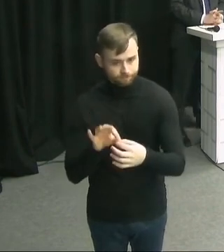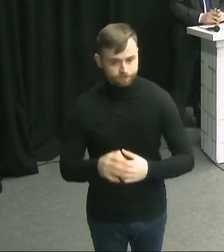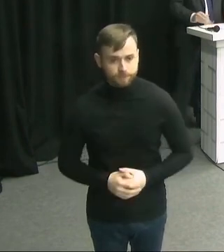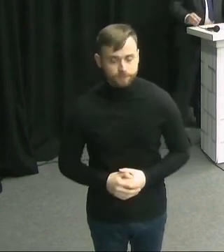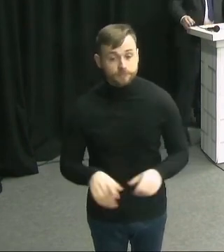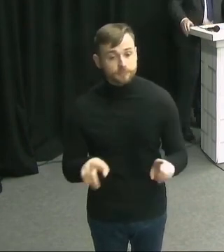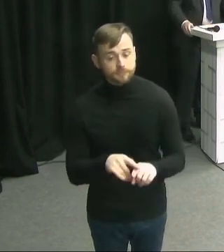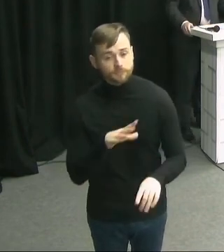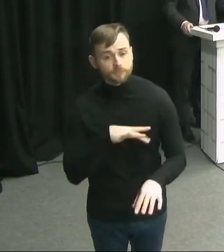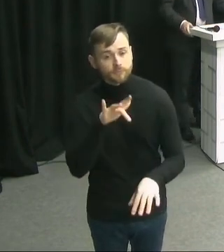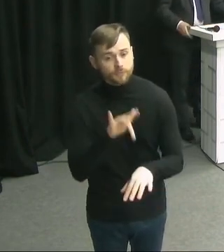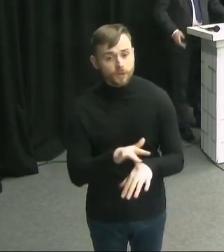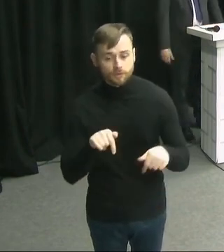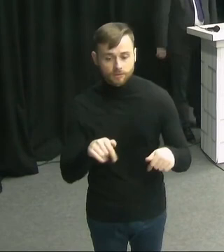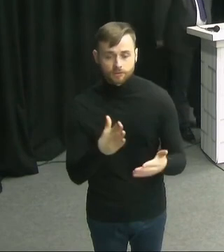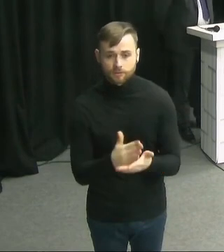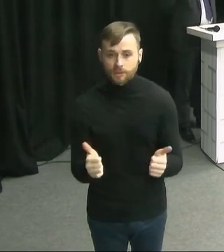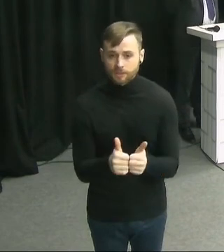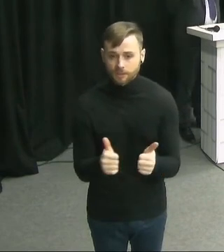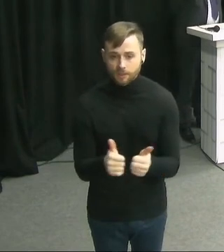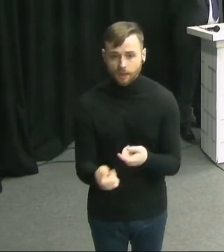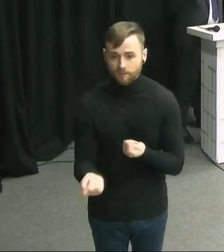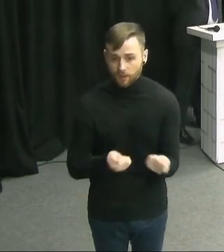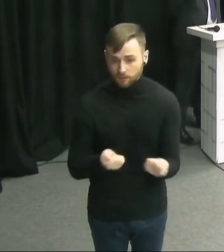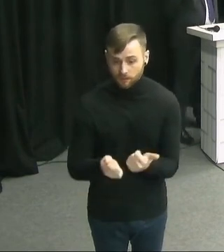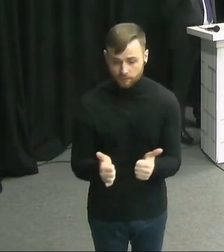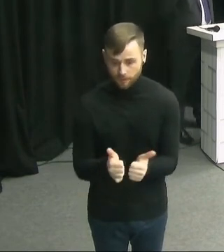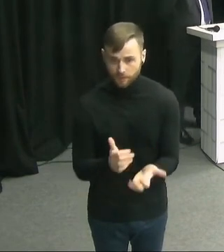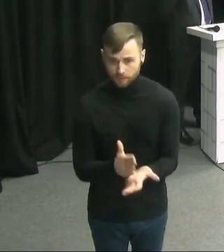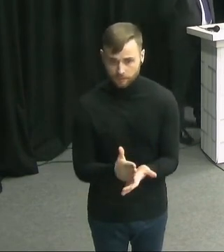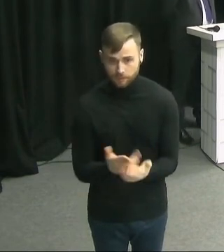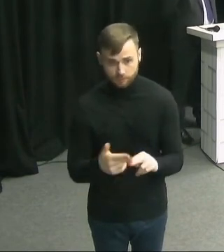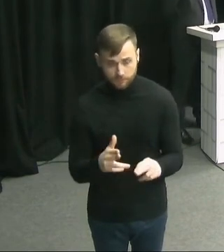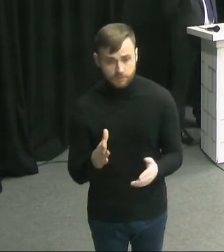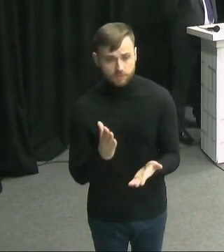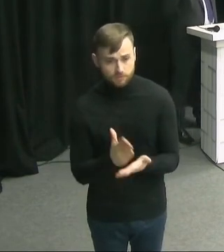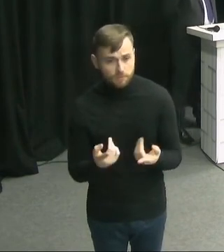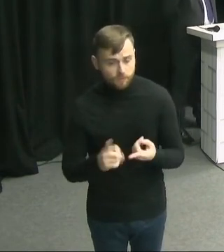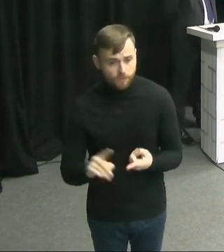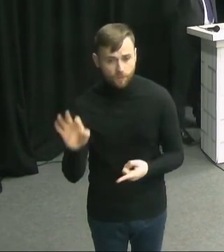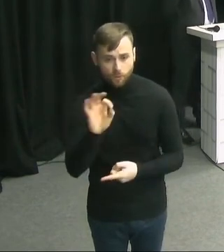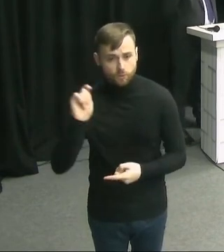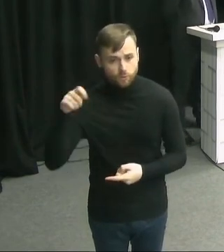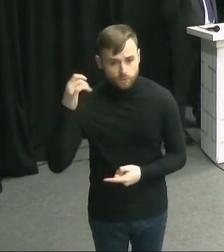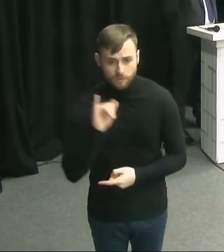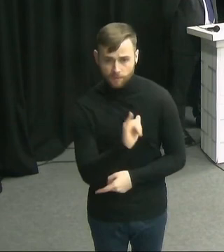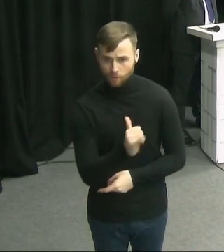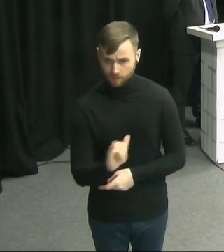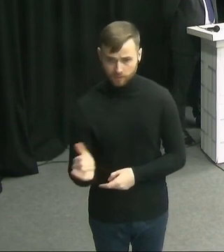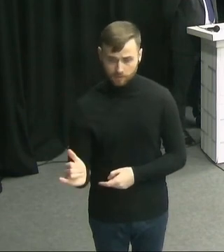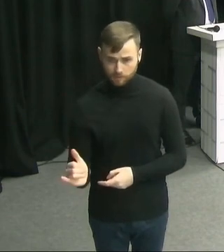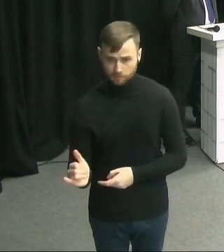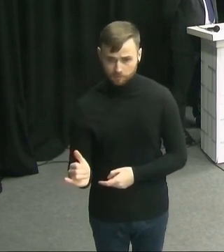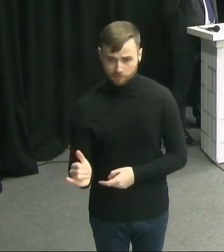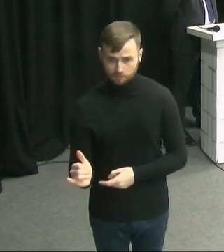with me. They felt that they had a guide. They had an advisor. So this is the quality, a matter of